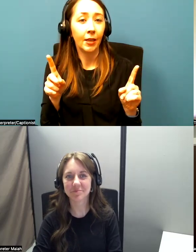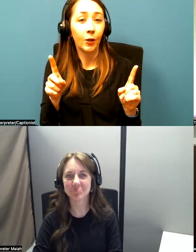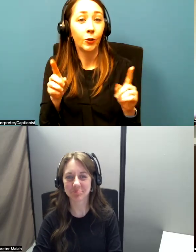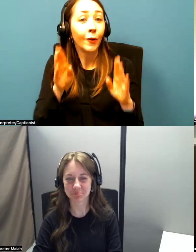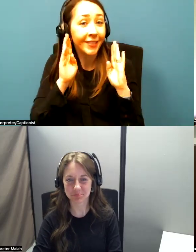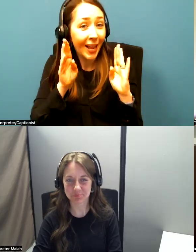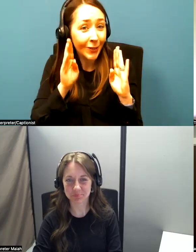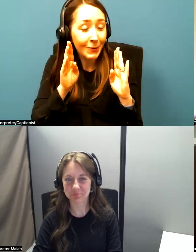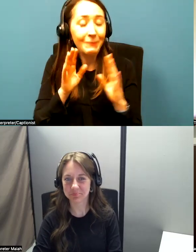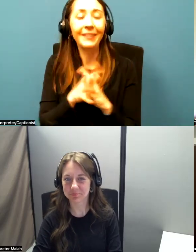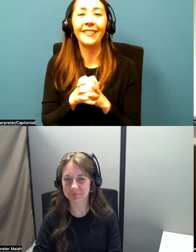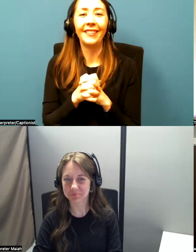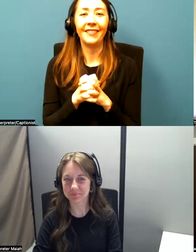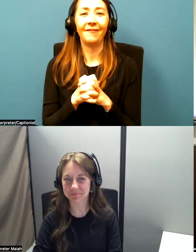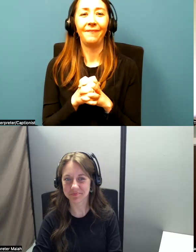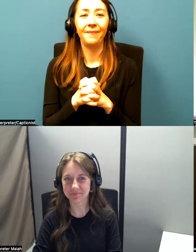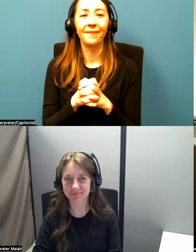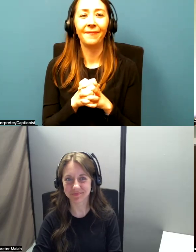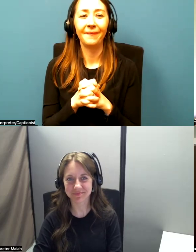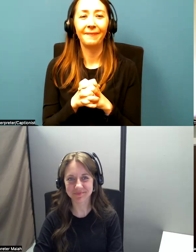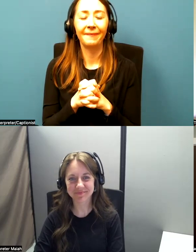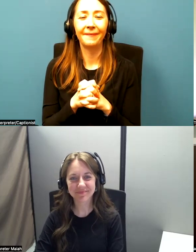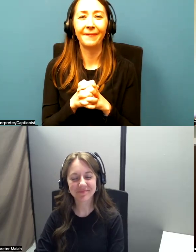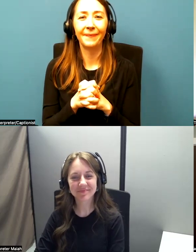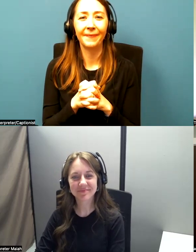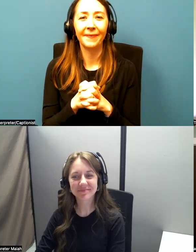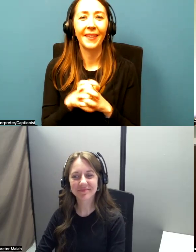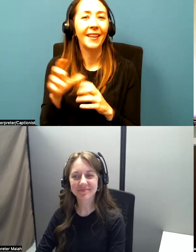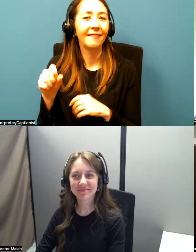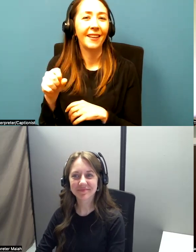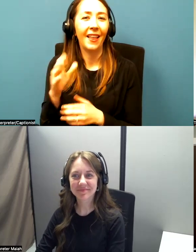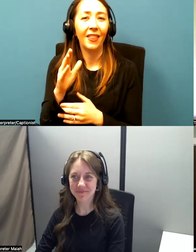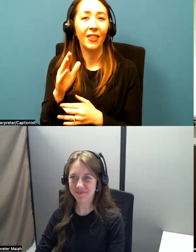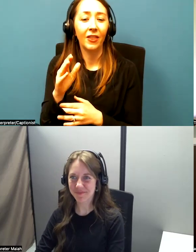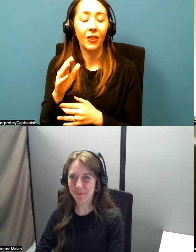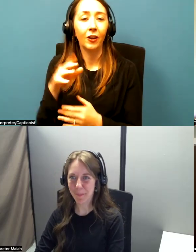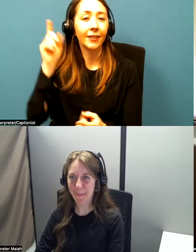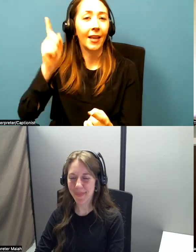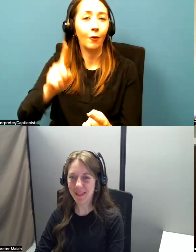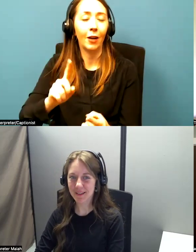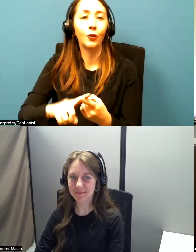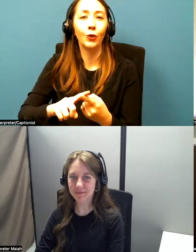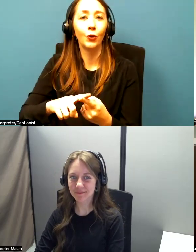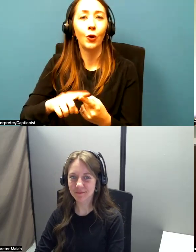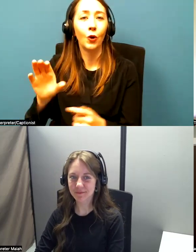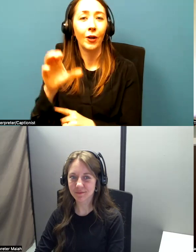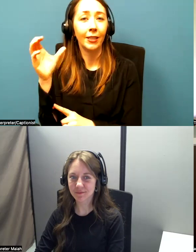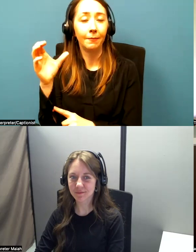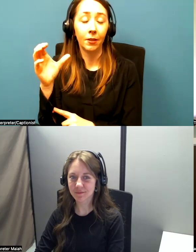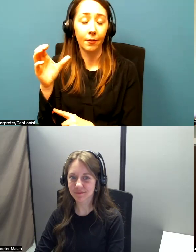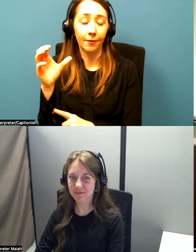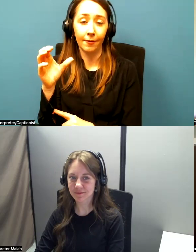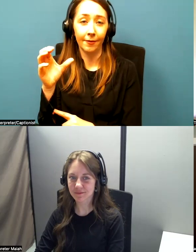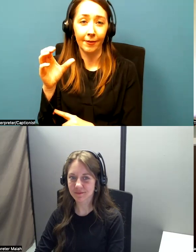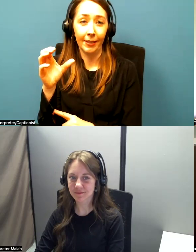for that. And yeah, there's, Countdown to Christmas is a